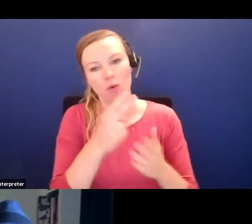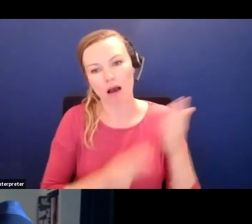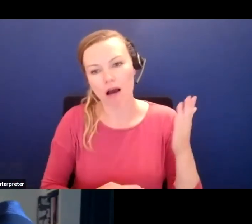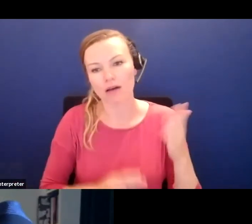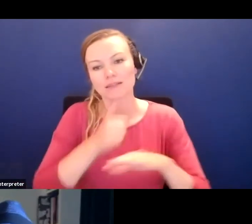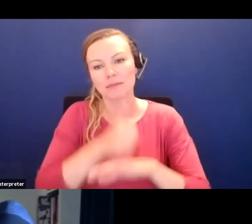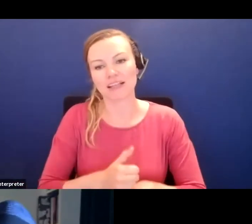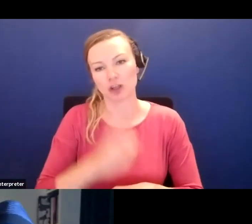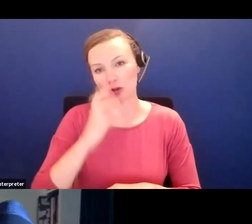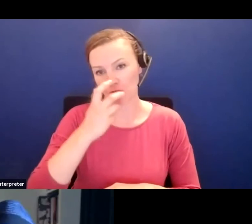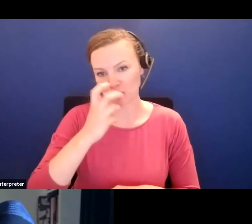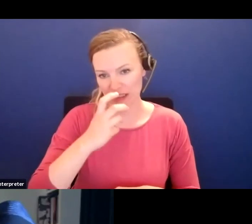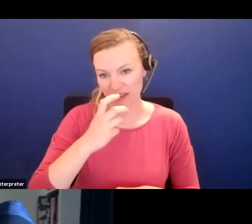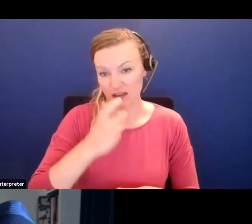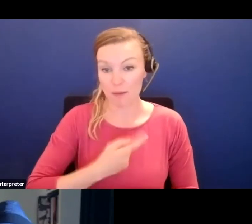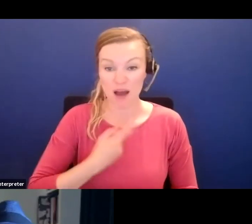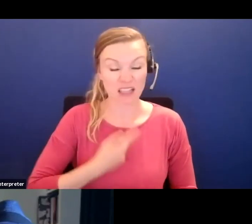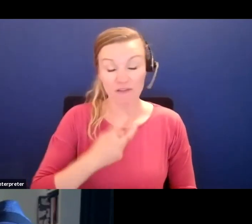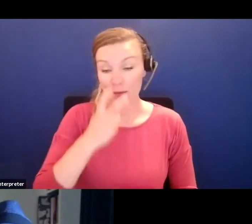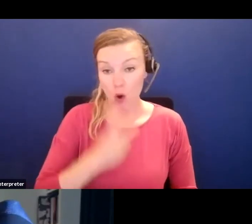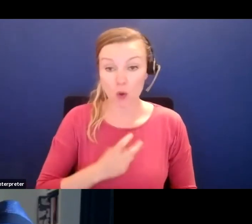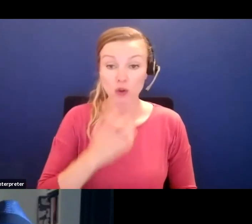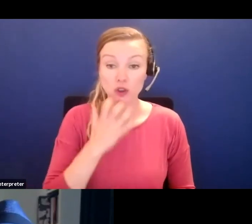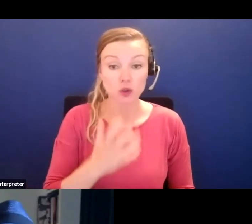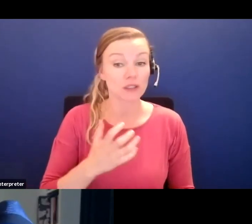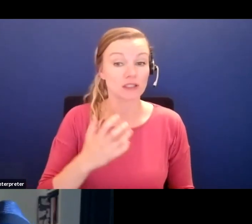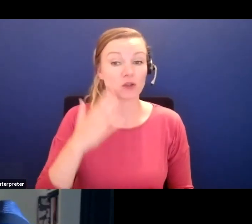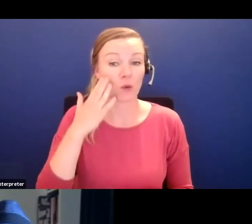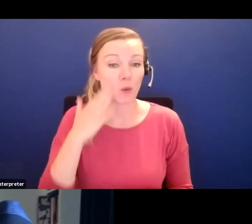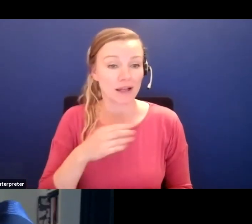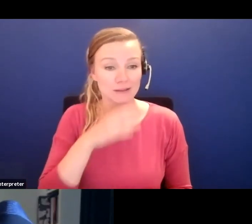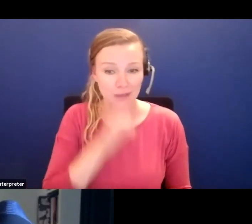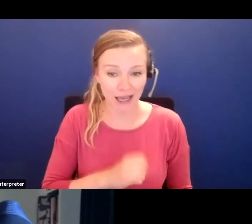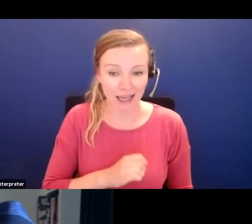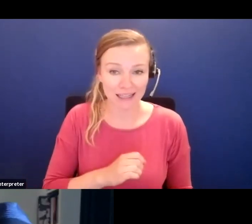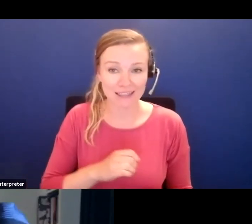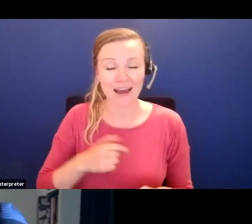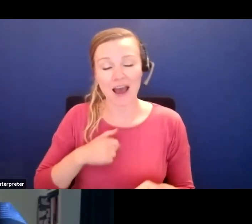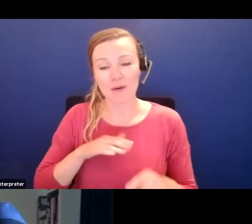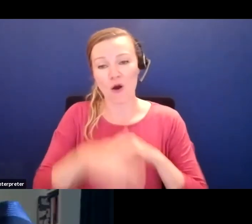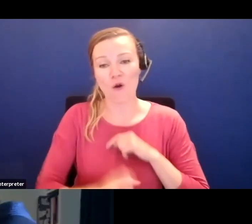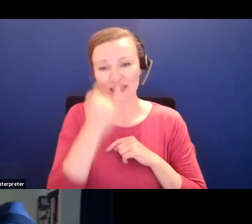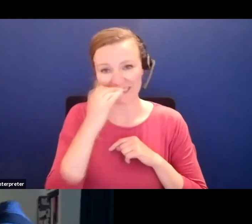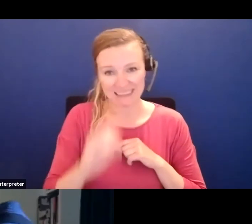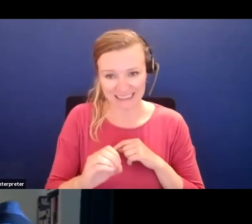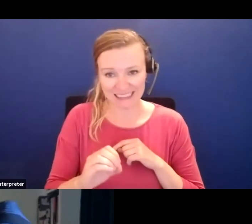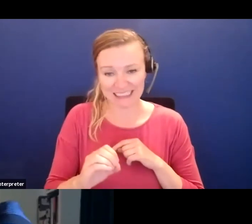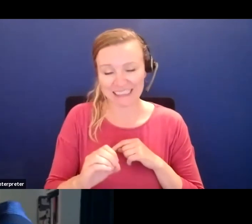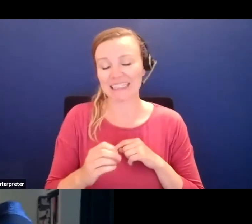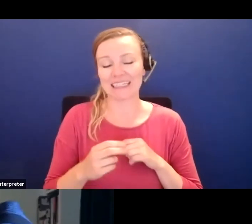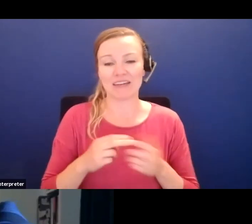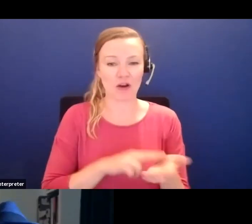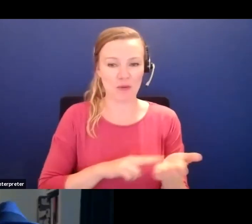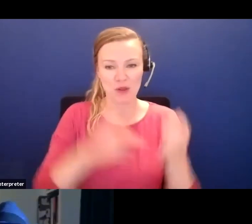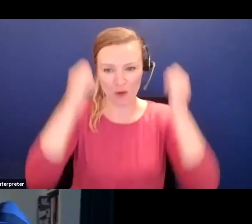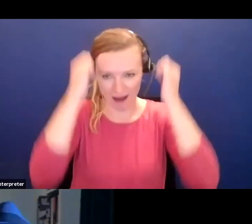older white man, Jewish man, old enough to know better, over 60, with a blue hat on my head,